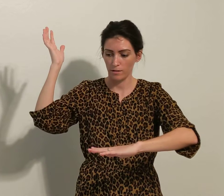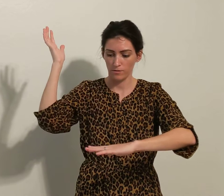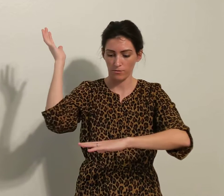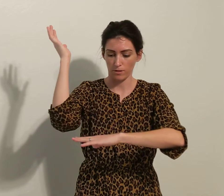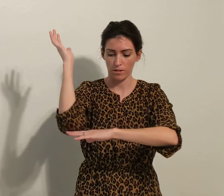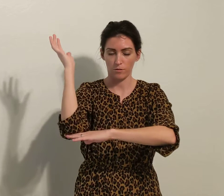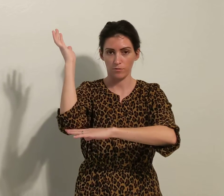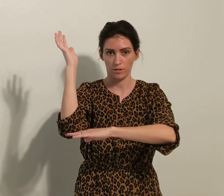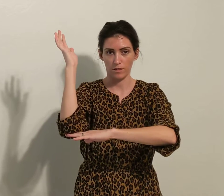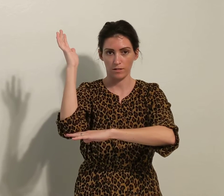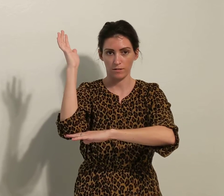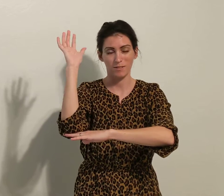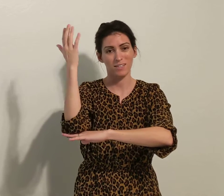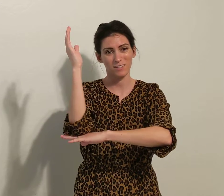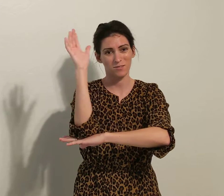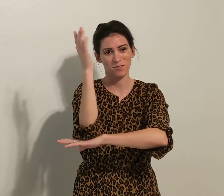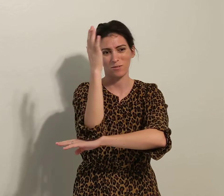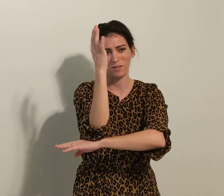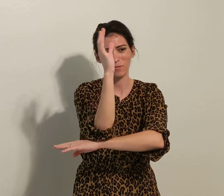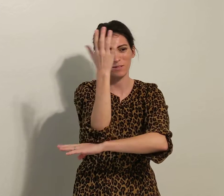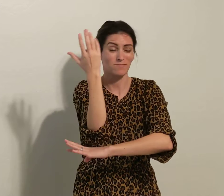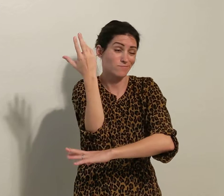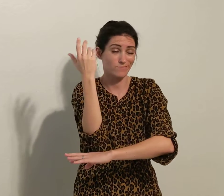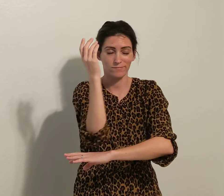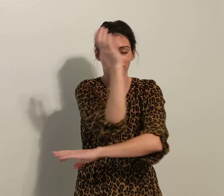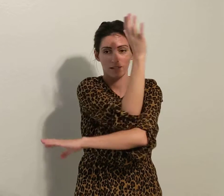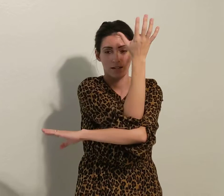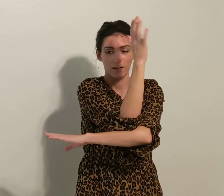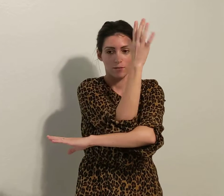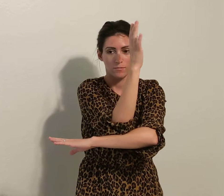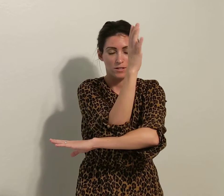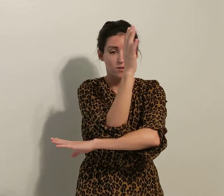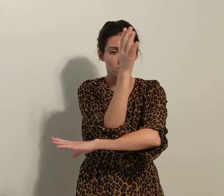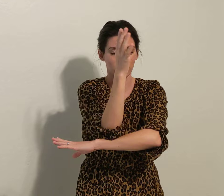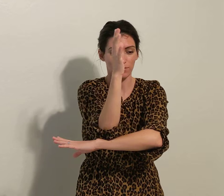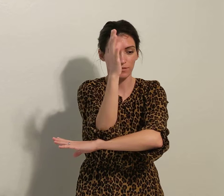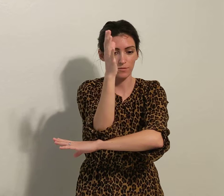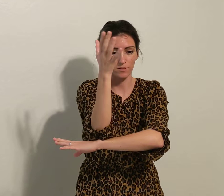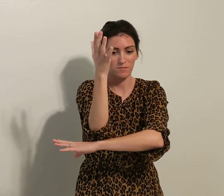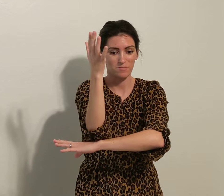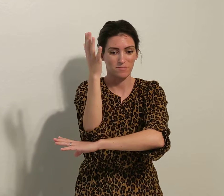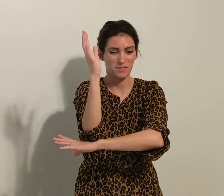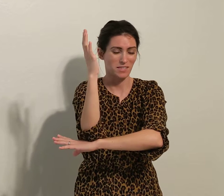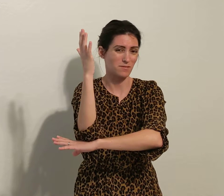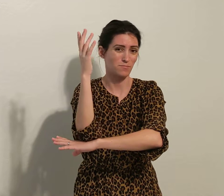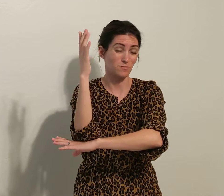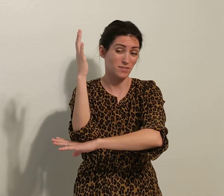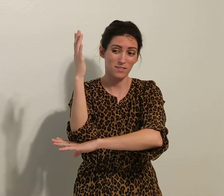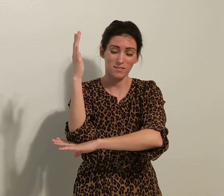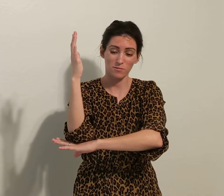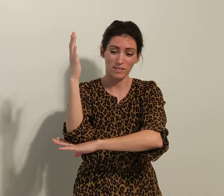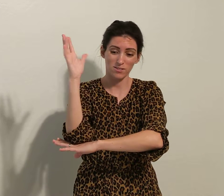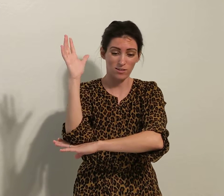so not elbow to hand. I mean, I guess you could go that way, but I always go this way. I guess because that's the way I saw it